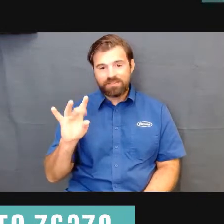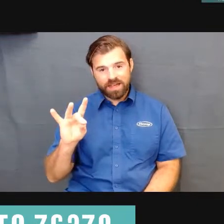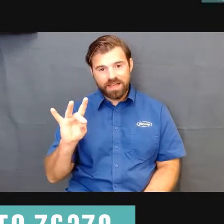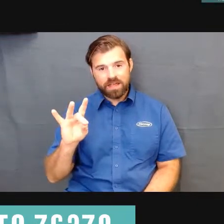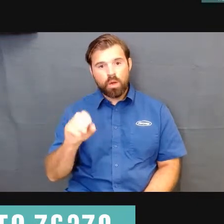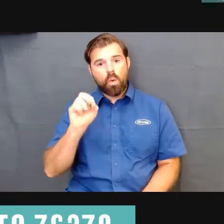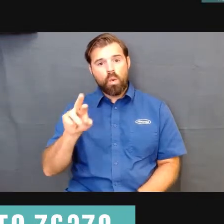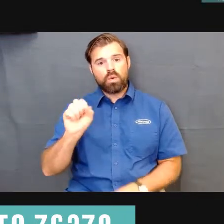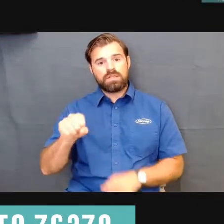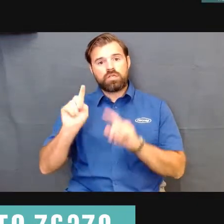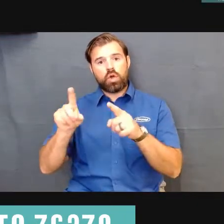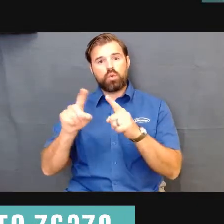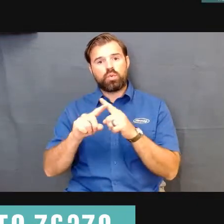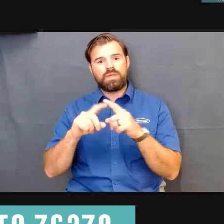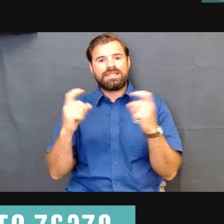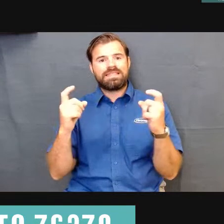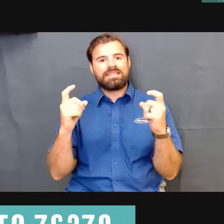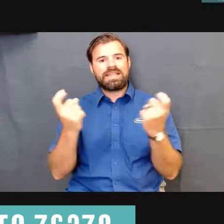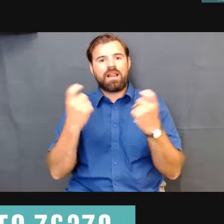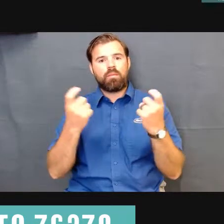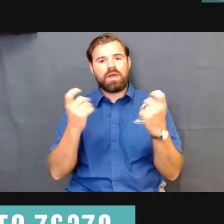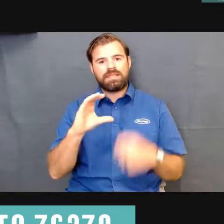76278. Or go to